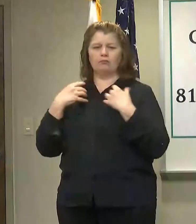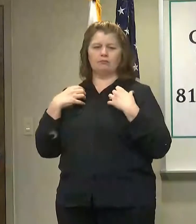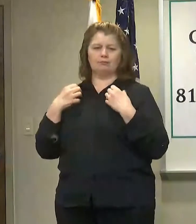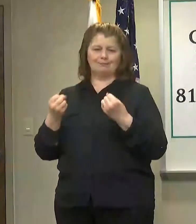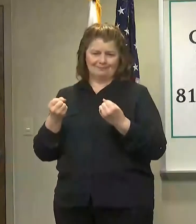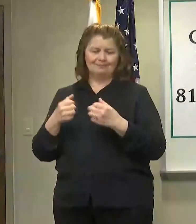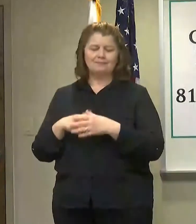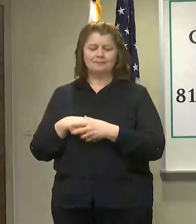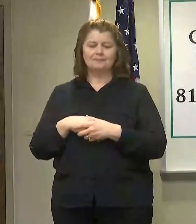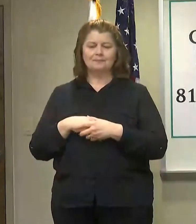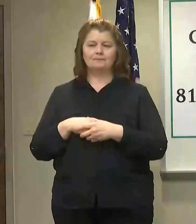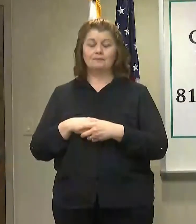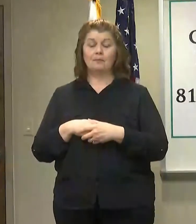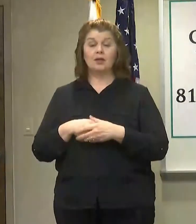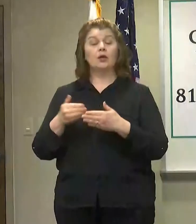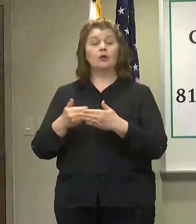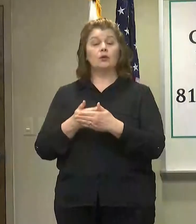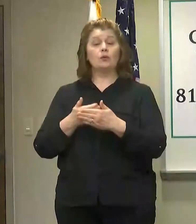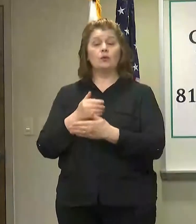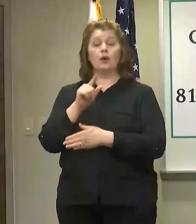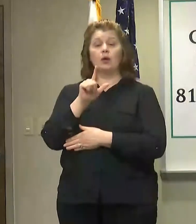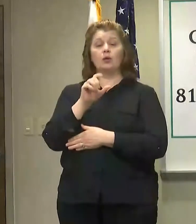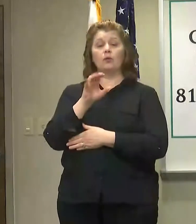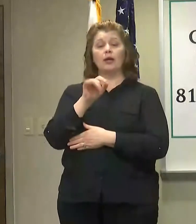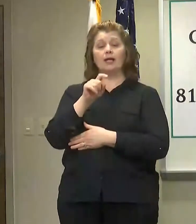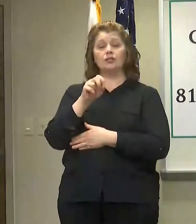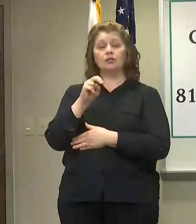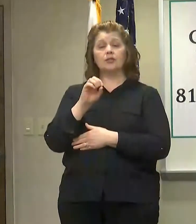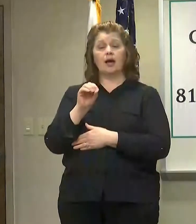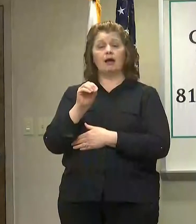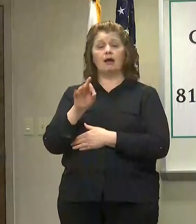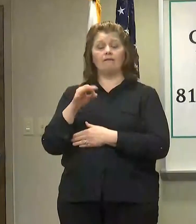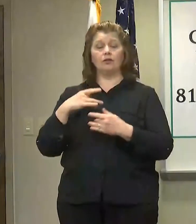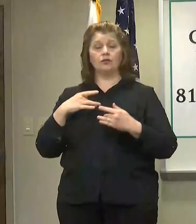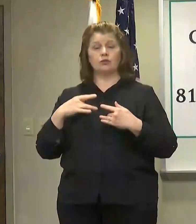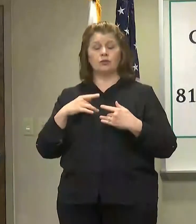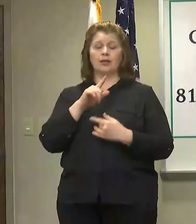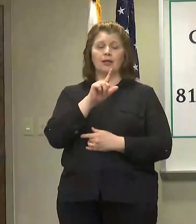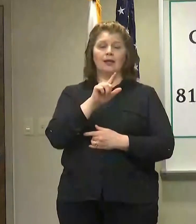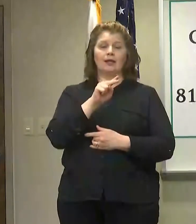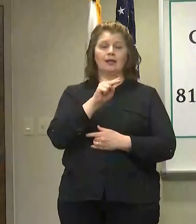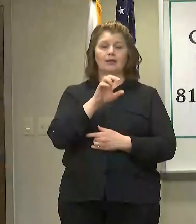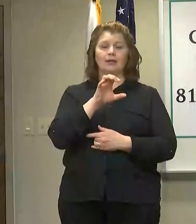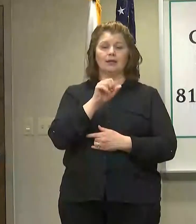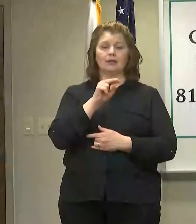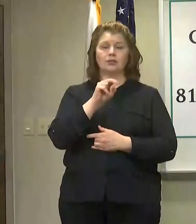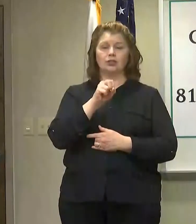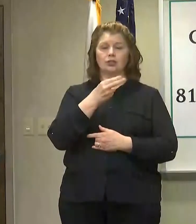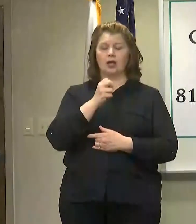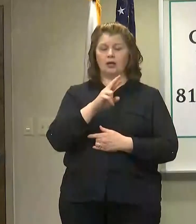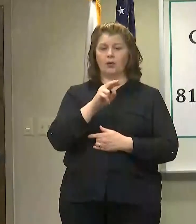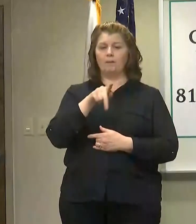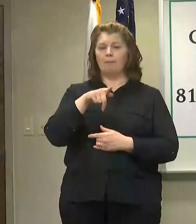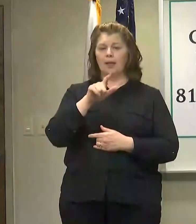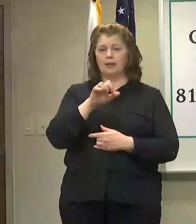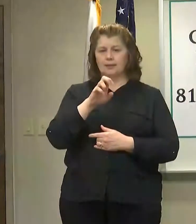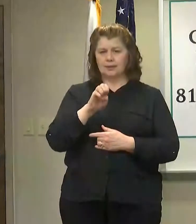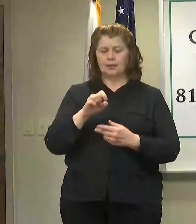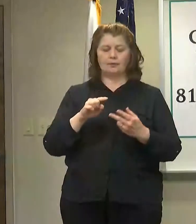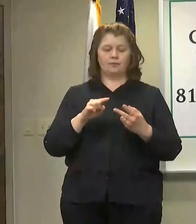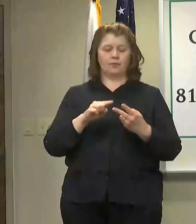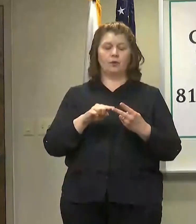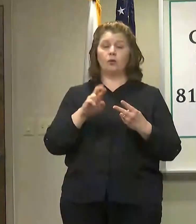of concern include Lincolnshire Place, Rosecrans, and the Atrium. These are,